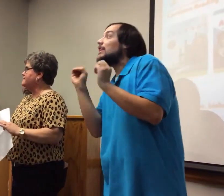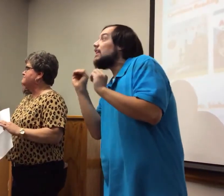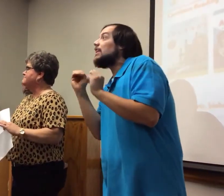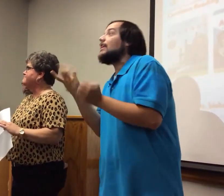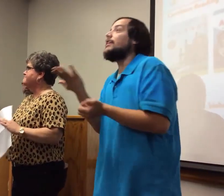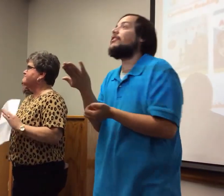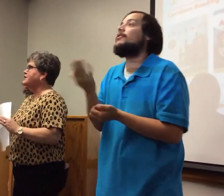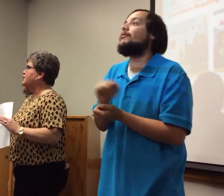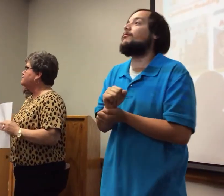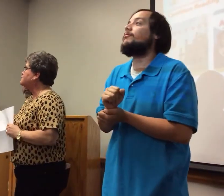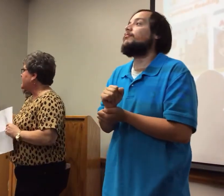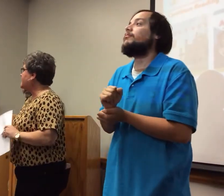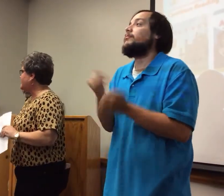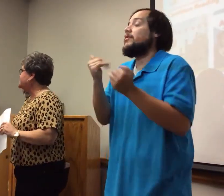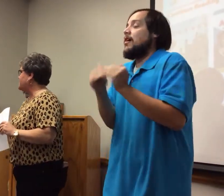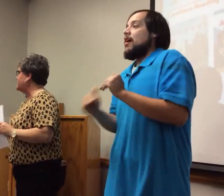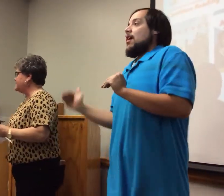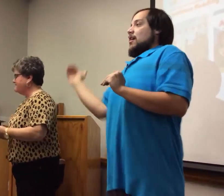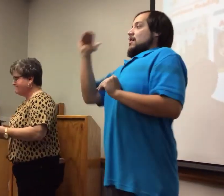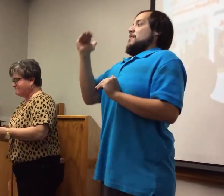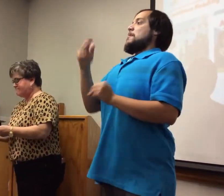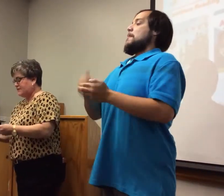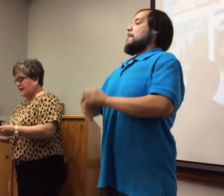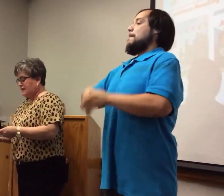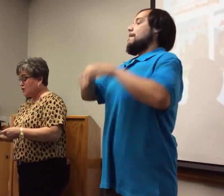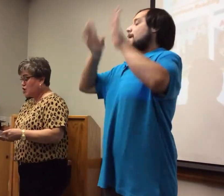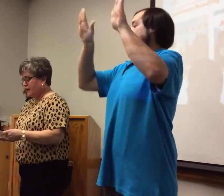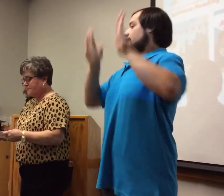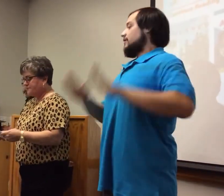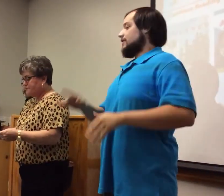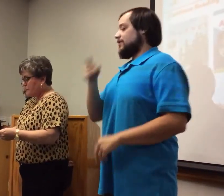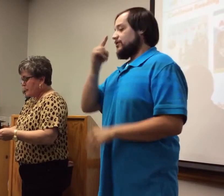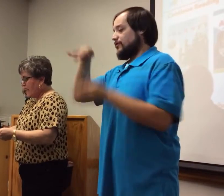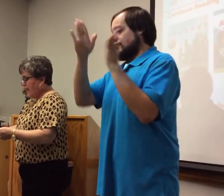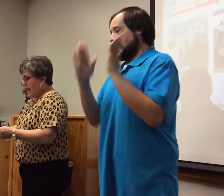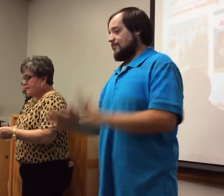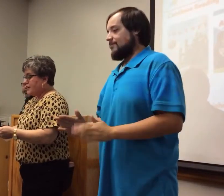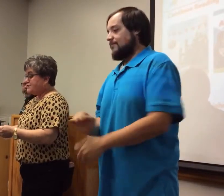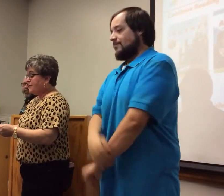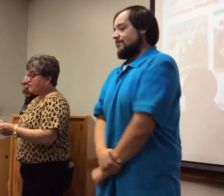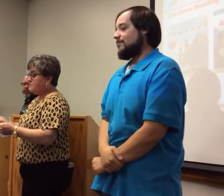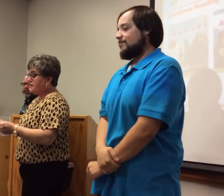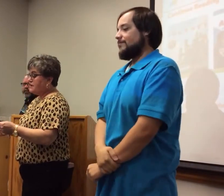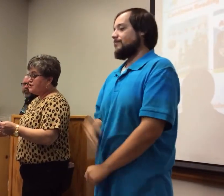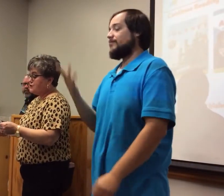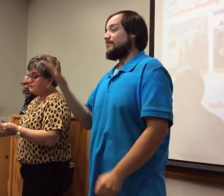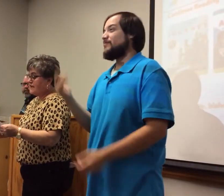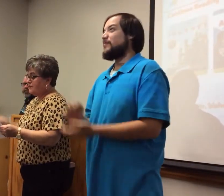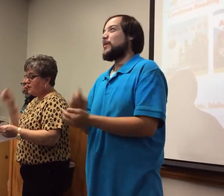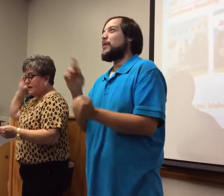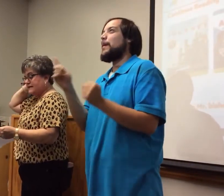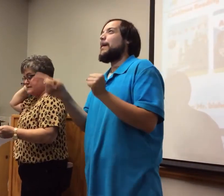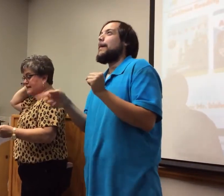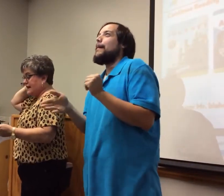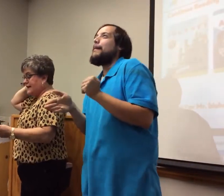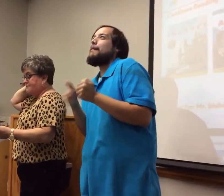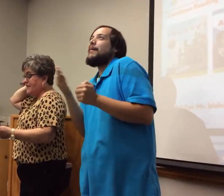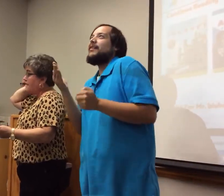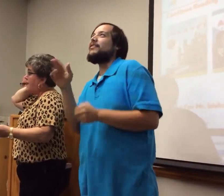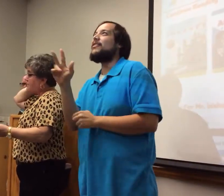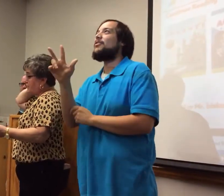to being, great kids that are learning. Approximately 3 million children in the